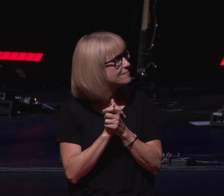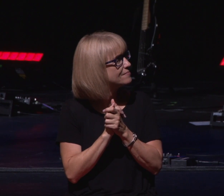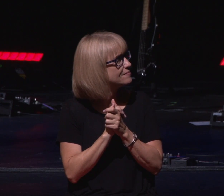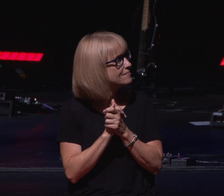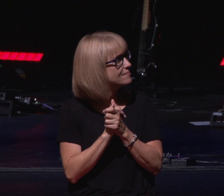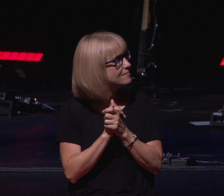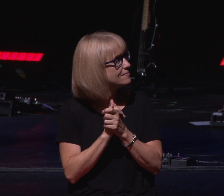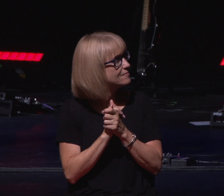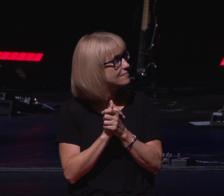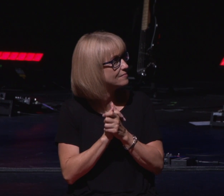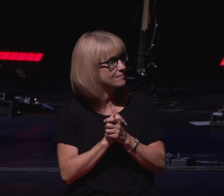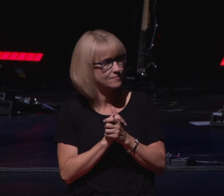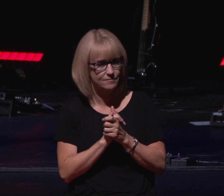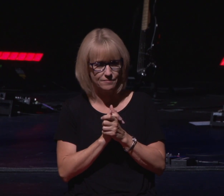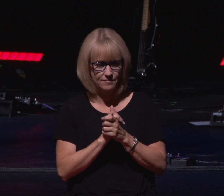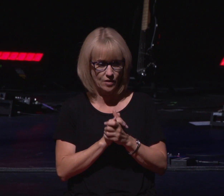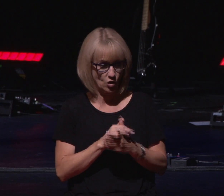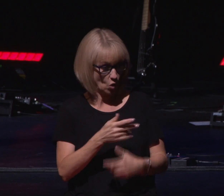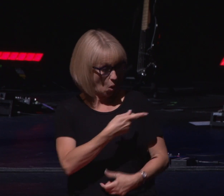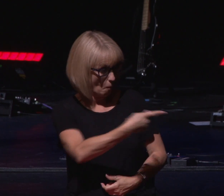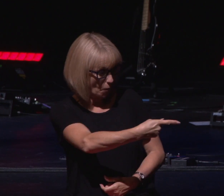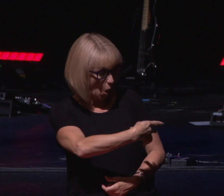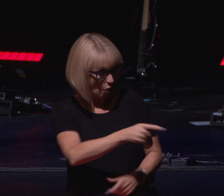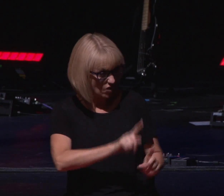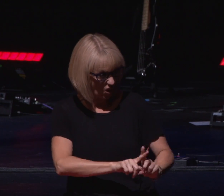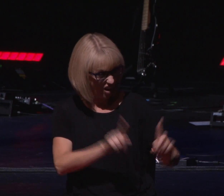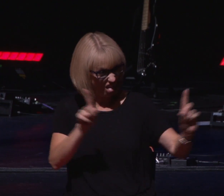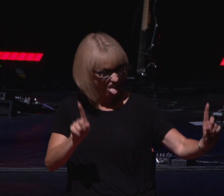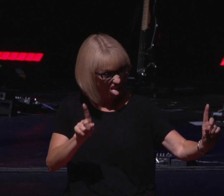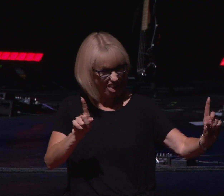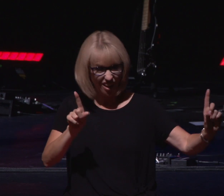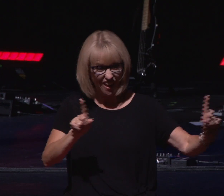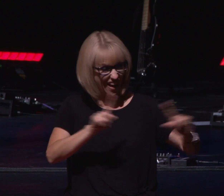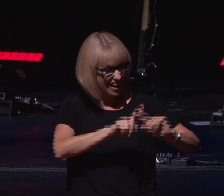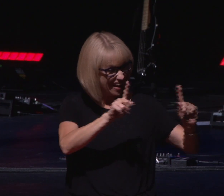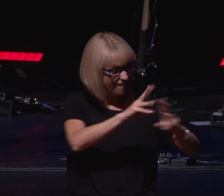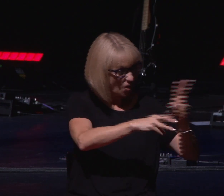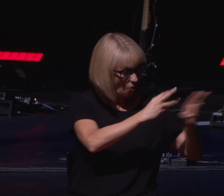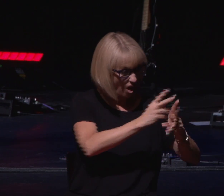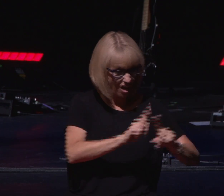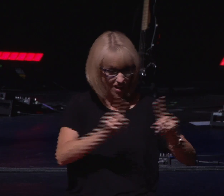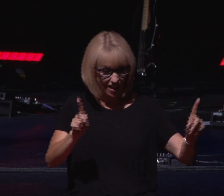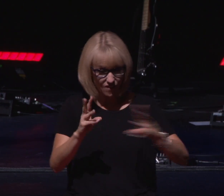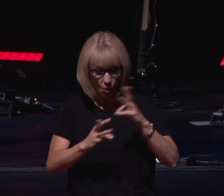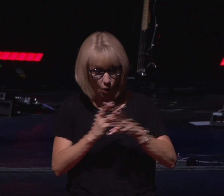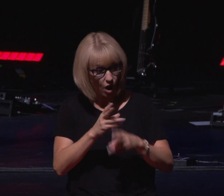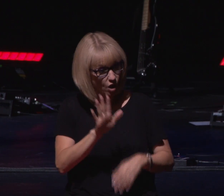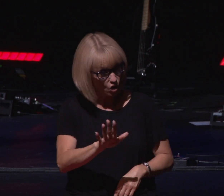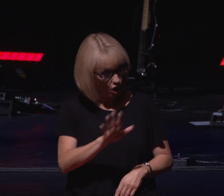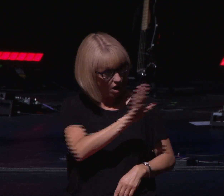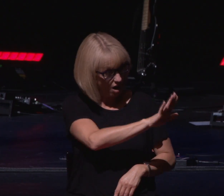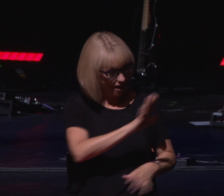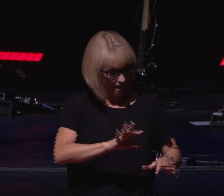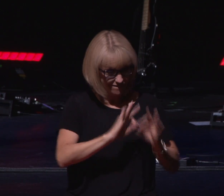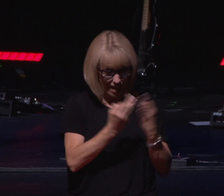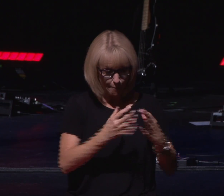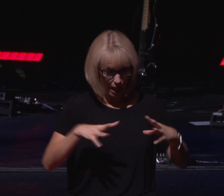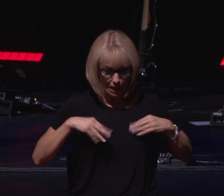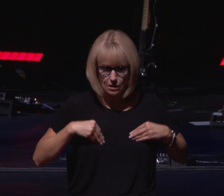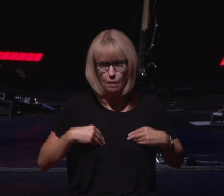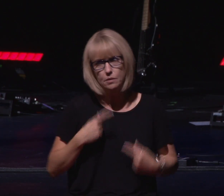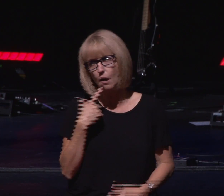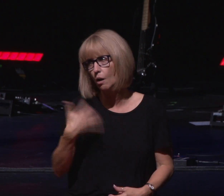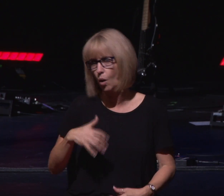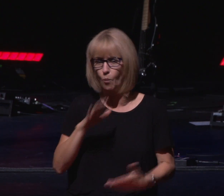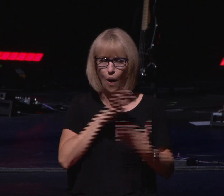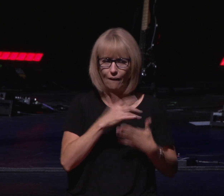So your completely different worlds come together, and your family has accepted each other. Yeah, his family's